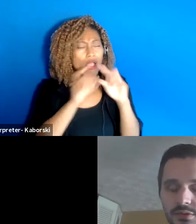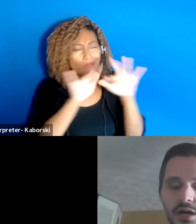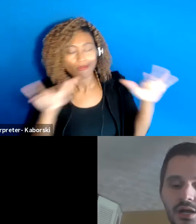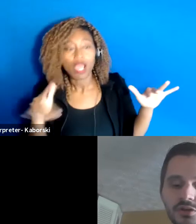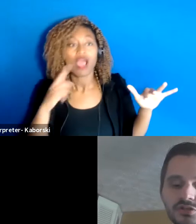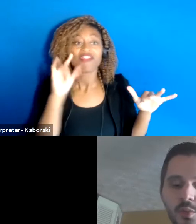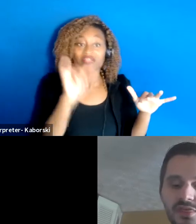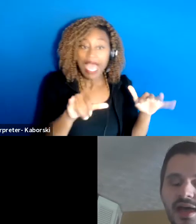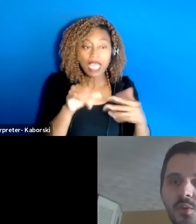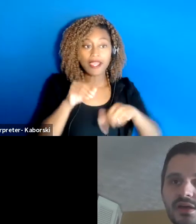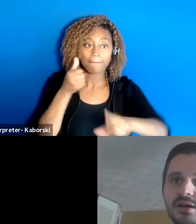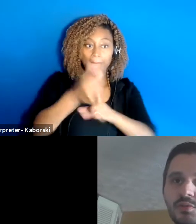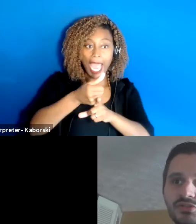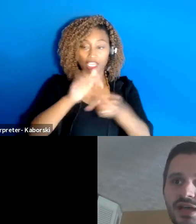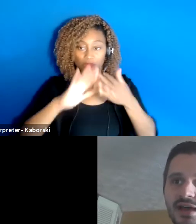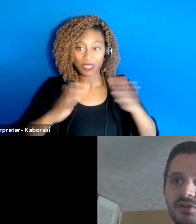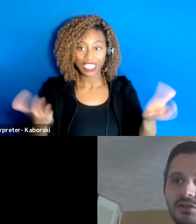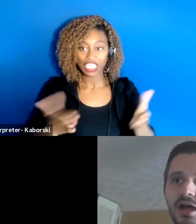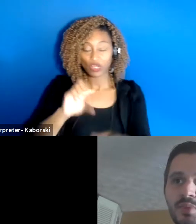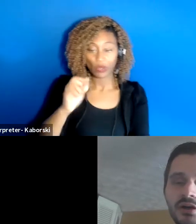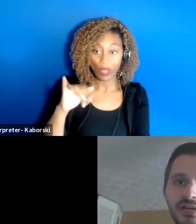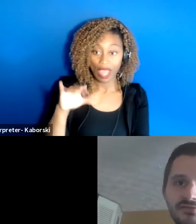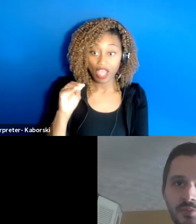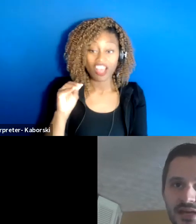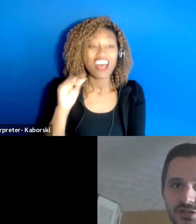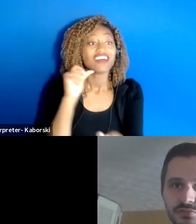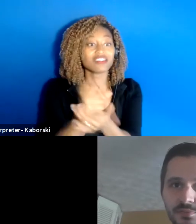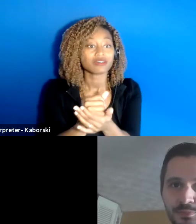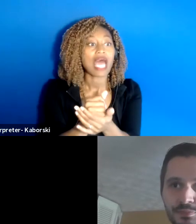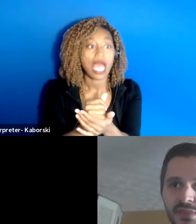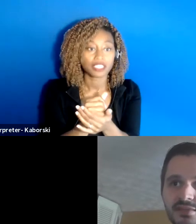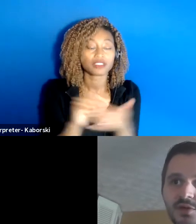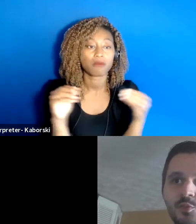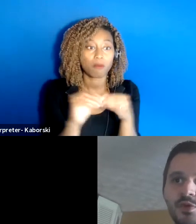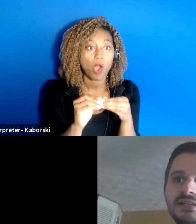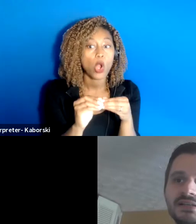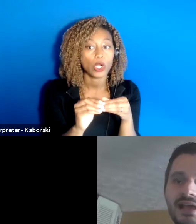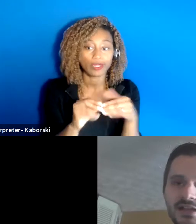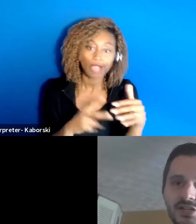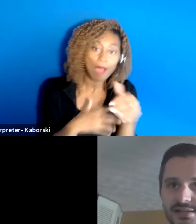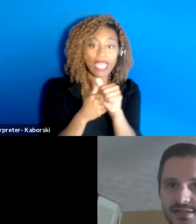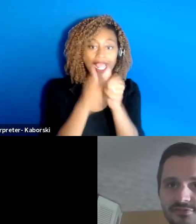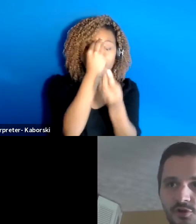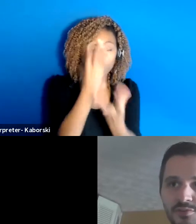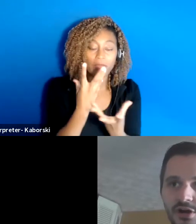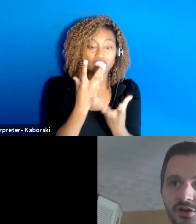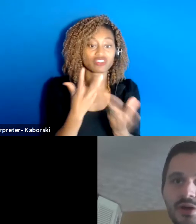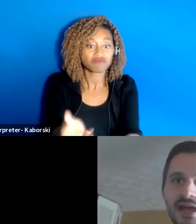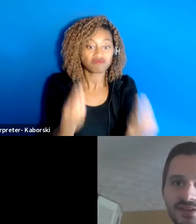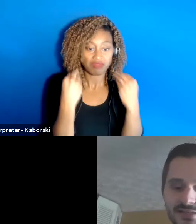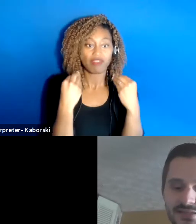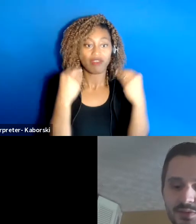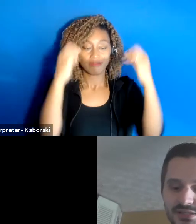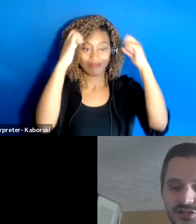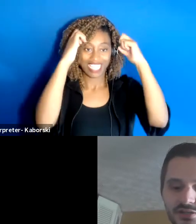Ohio. So with that, we are able to have a lot better information that really educates and informs our